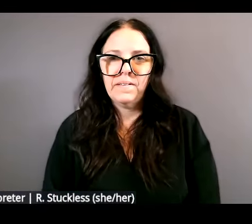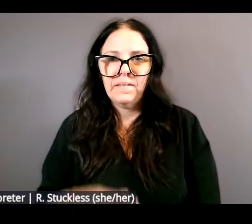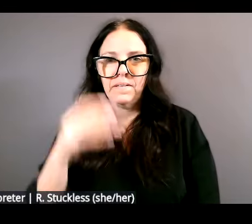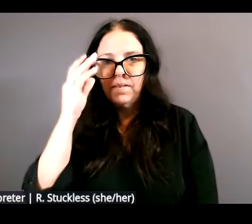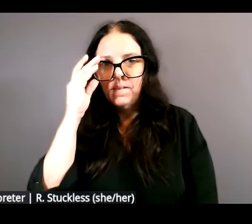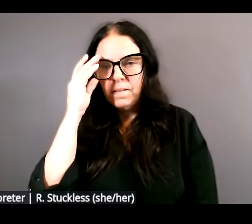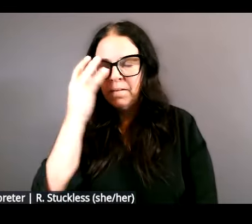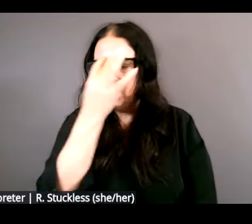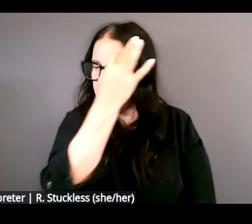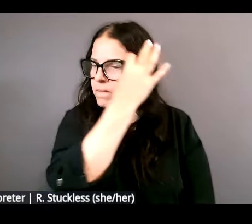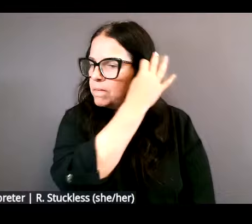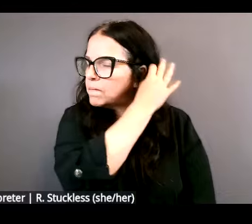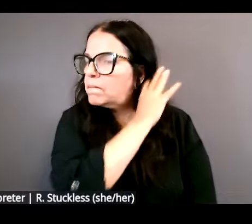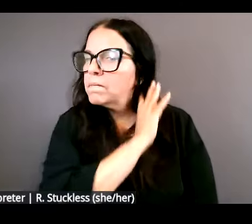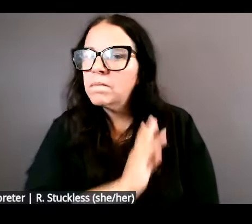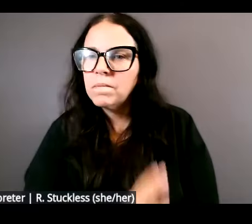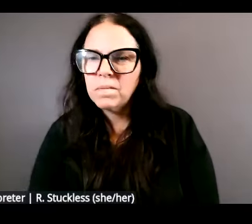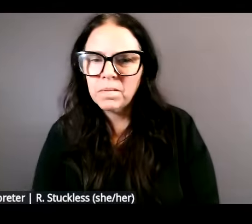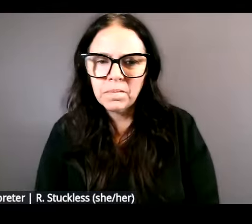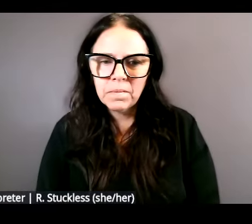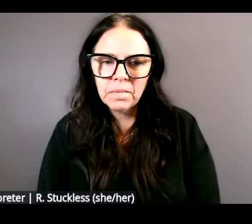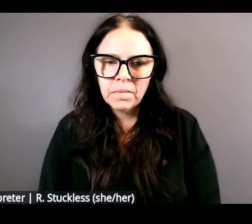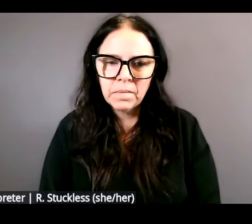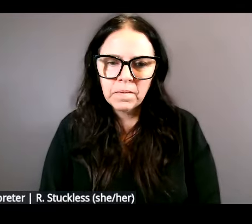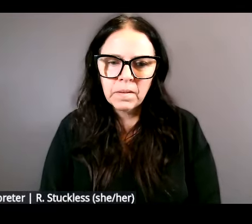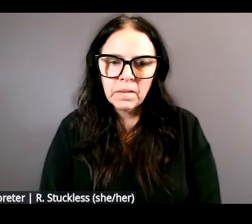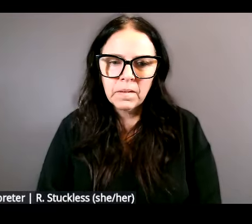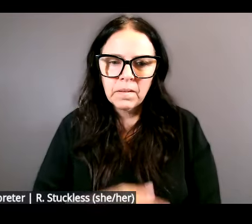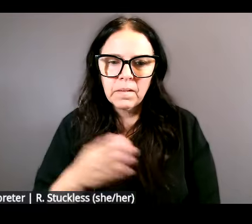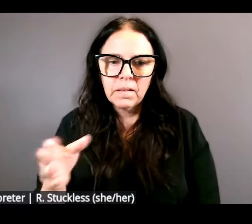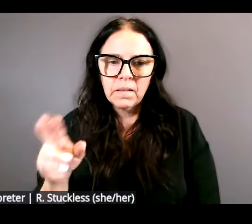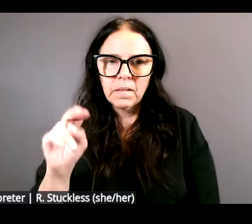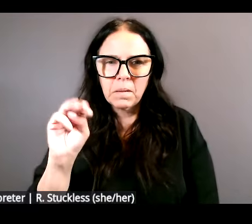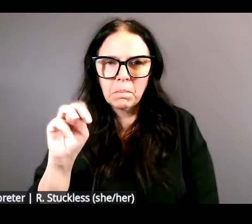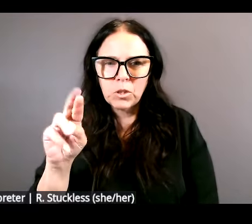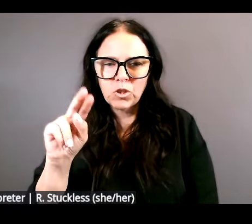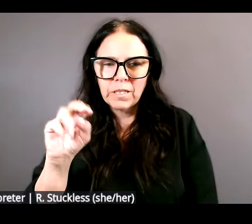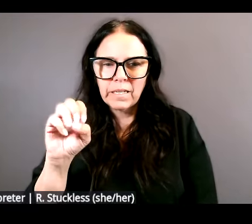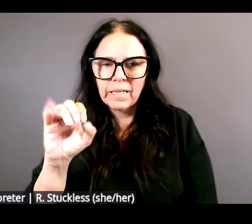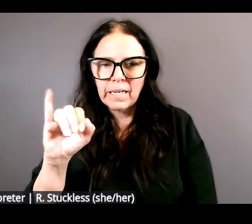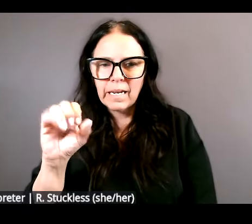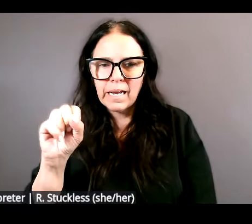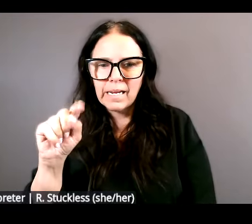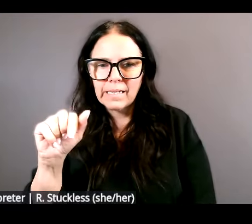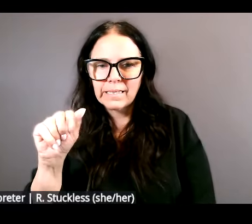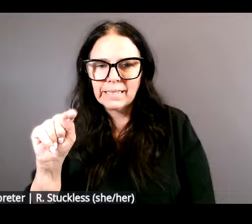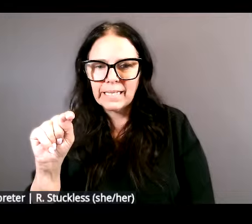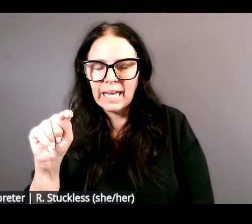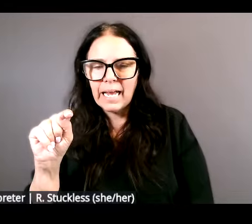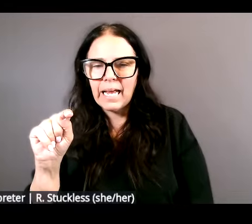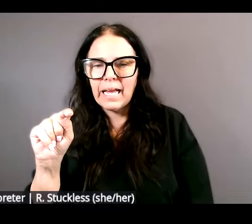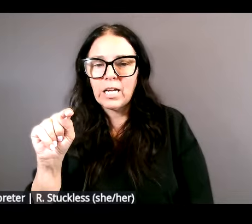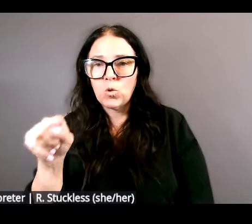Mr. Neistat, you've asked to speak again on 5 and 6. We're going to try to get you to speak on both together